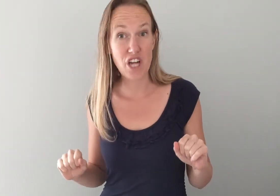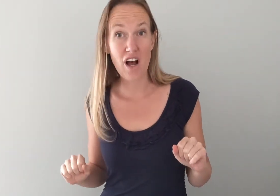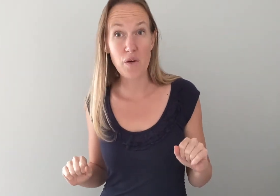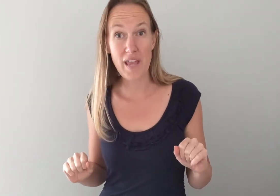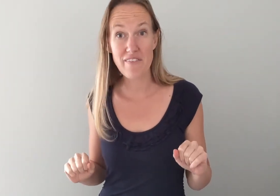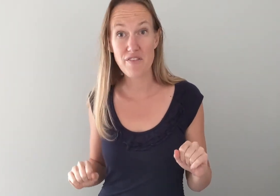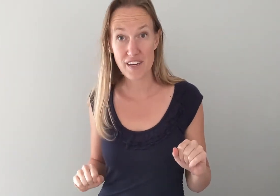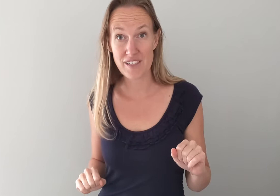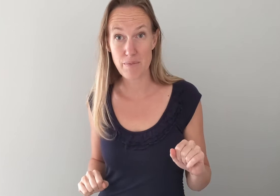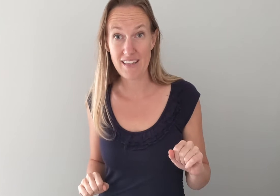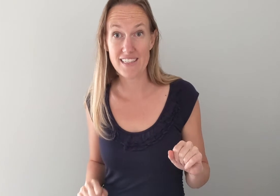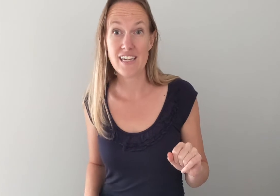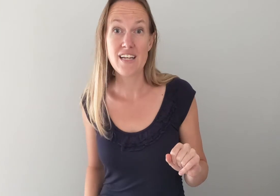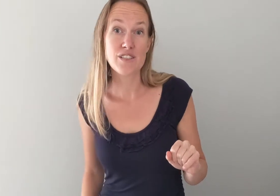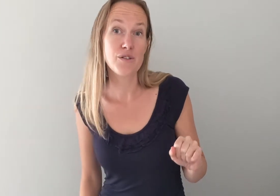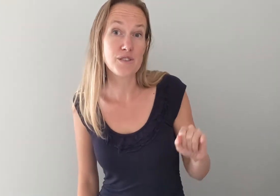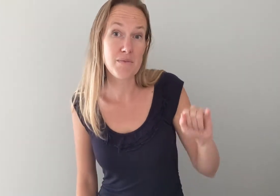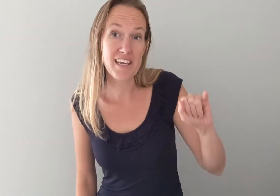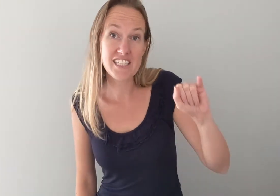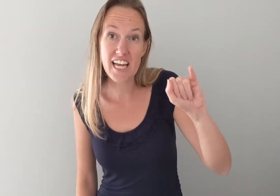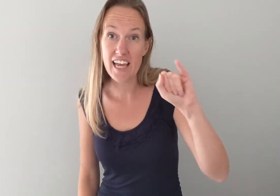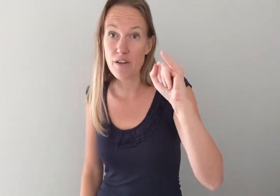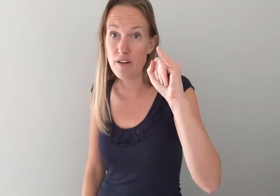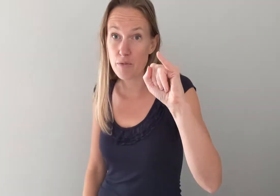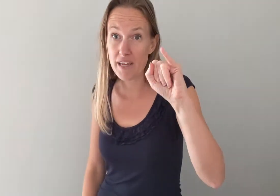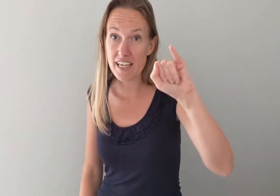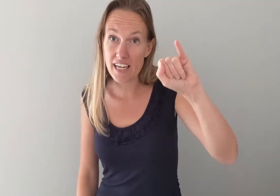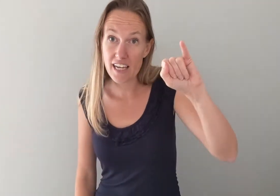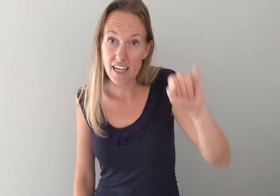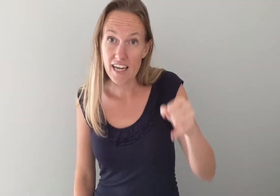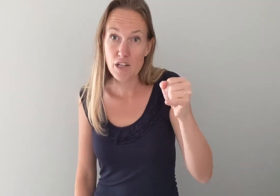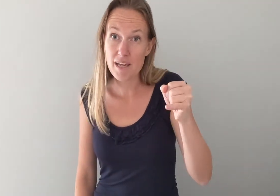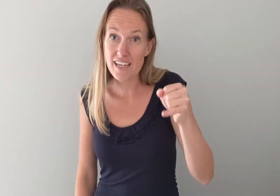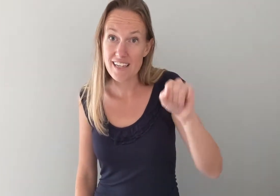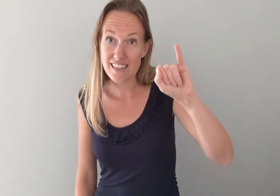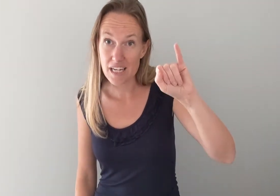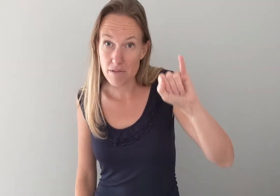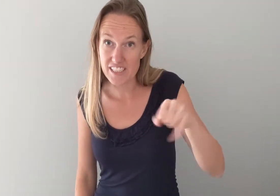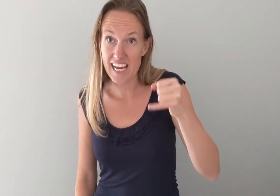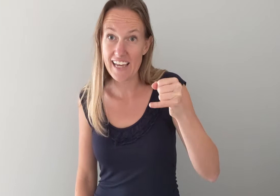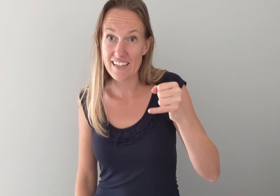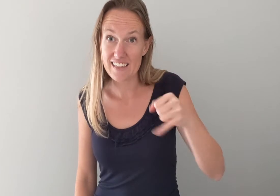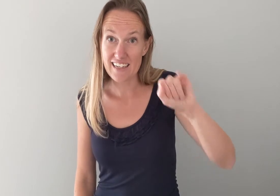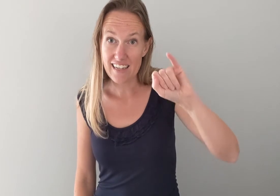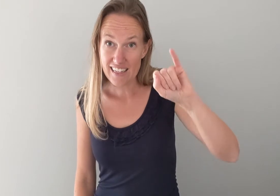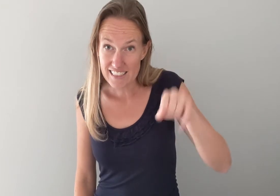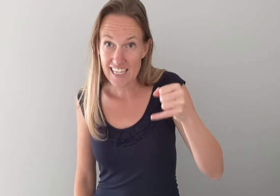John, we have to finger spell it. So to make a J, you have your pinky and you make it in the shape of a J.